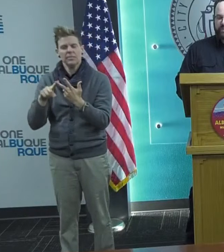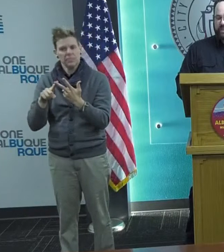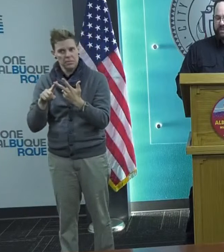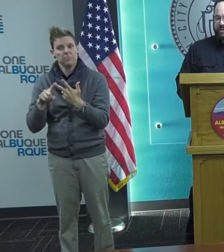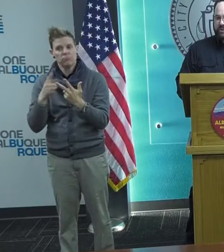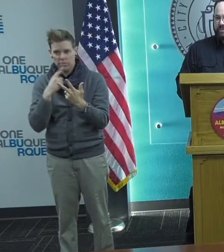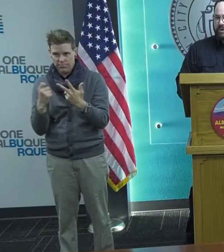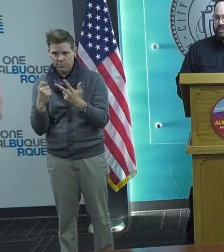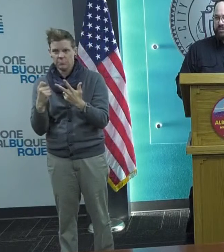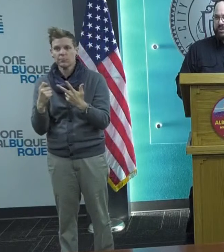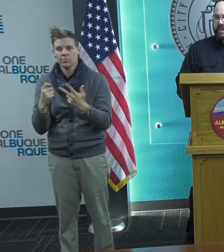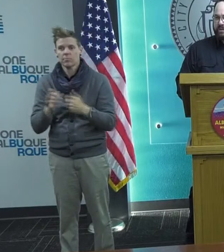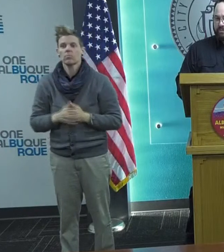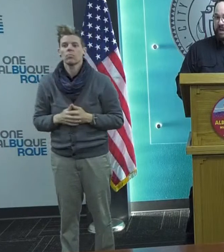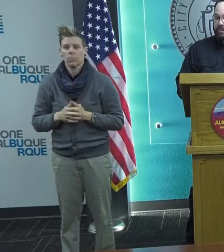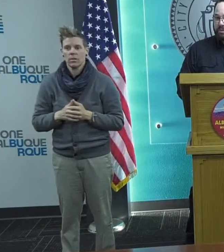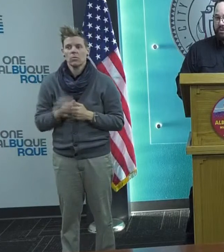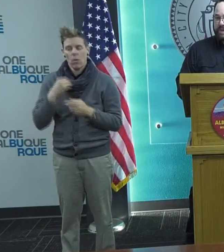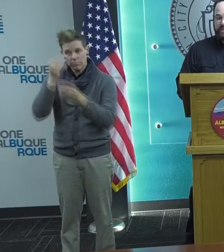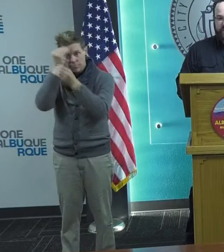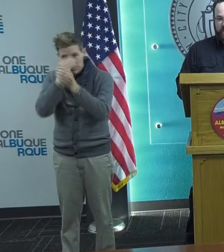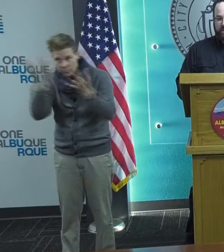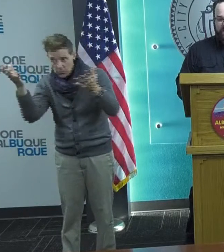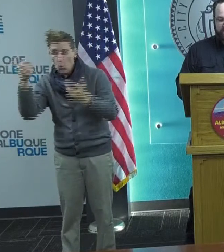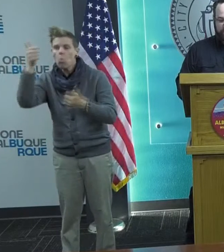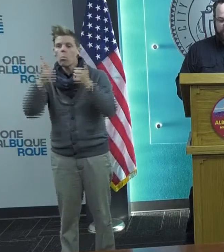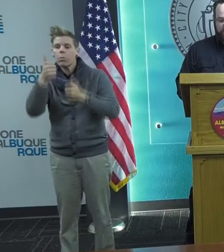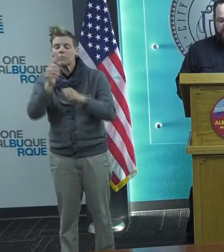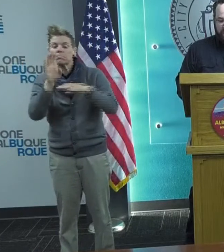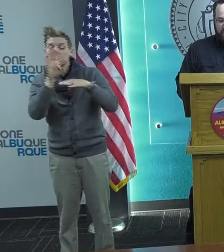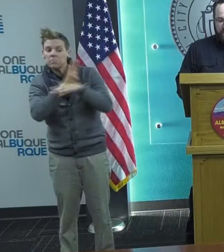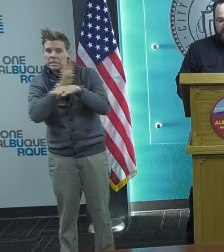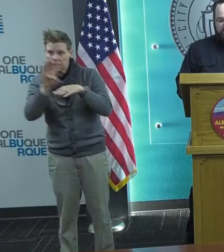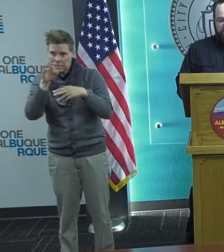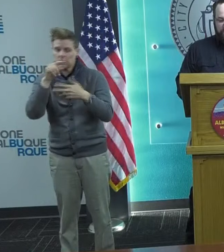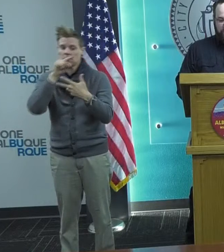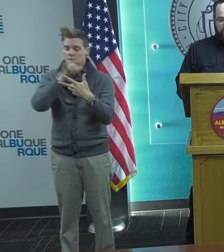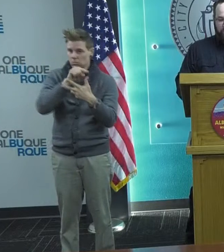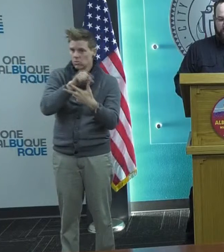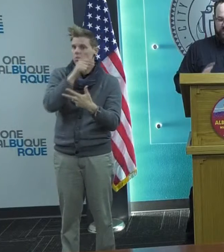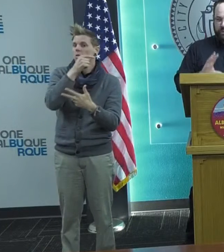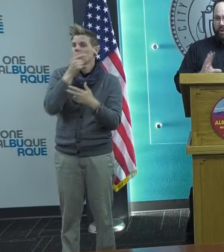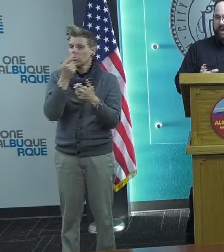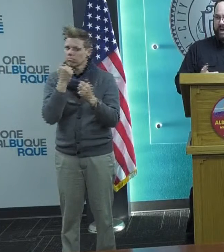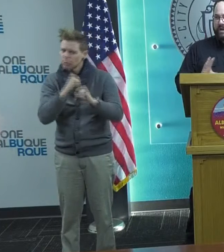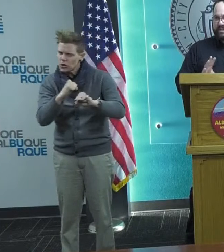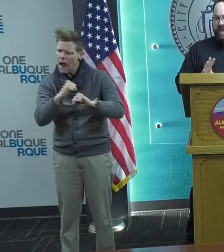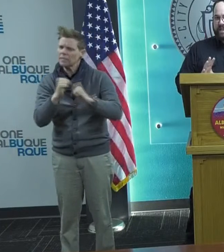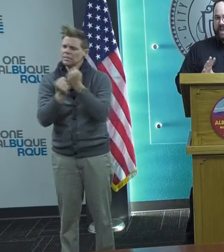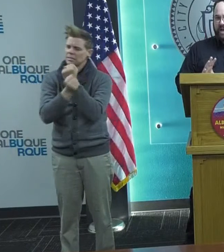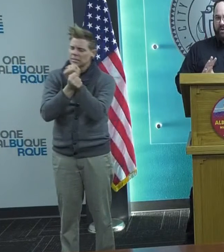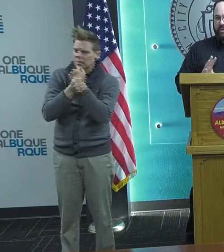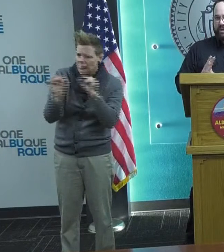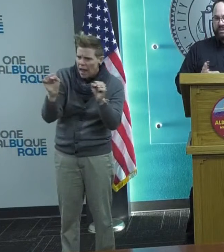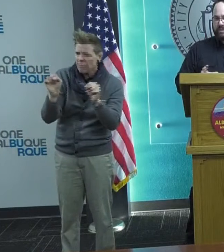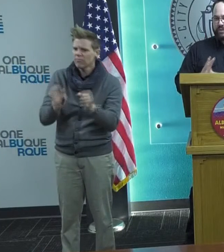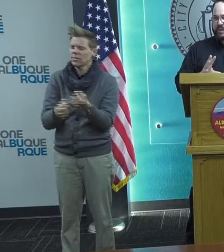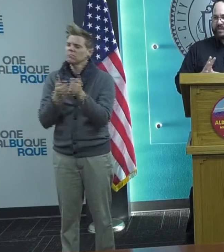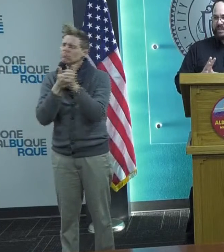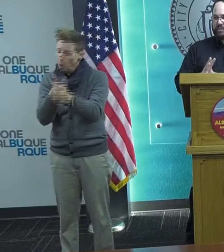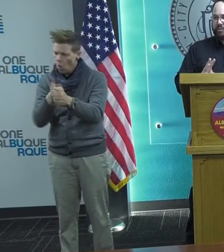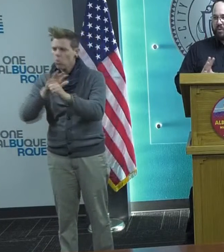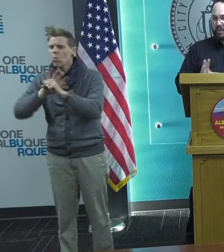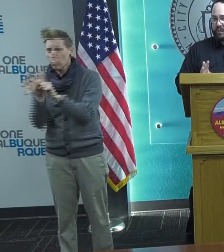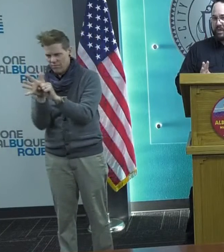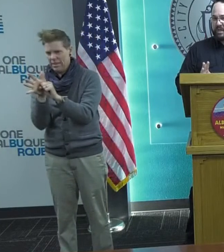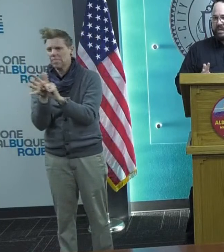of which facilities are doing the most to protect their employees and their customers. So we're still working out exactly how some of the